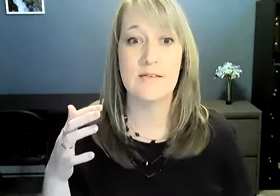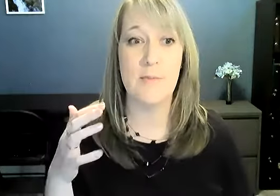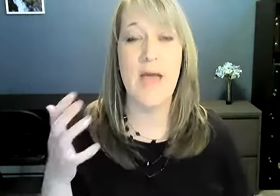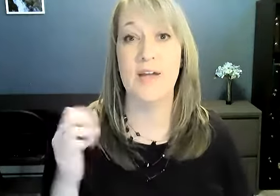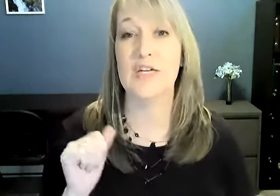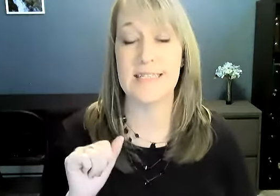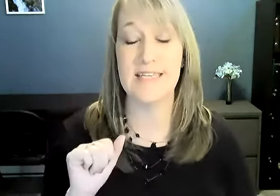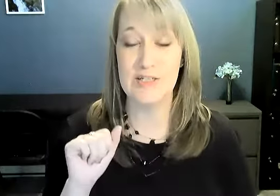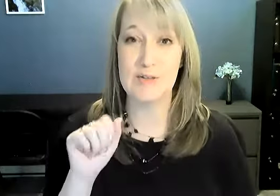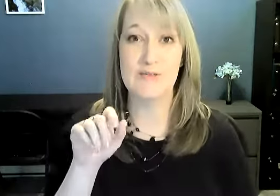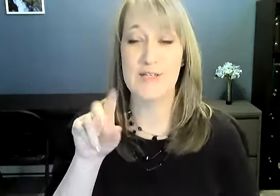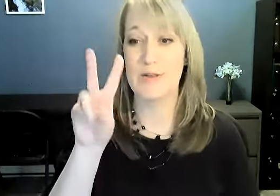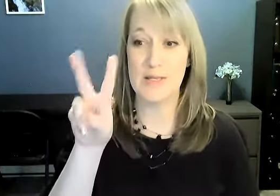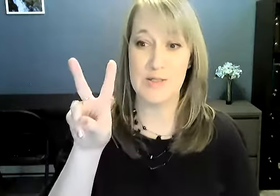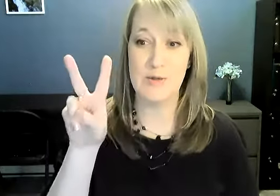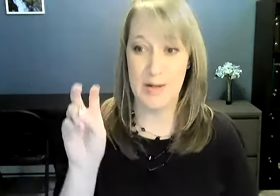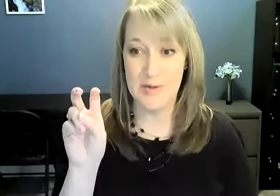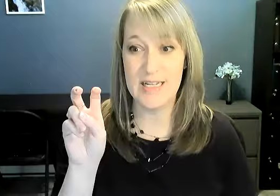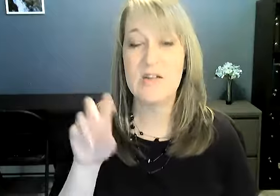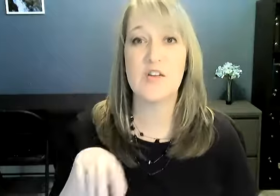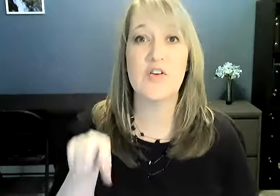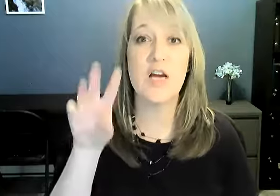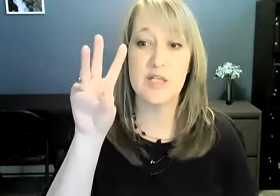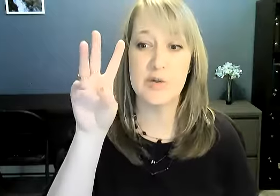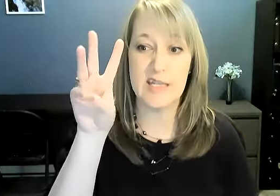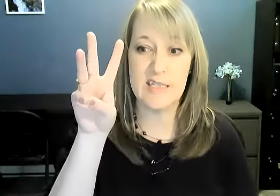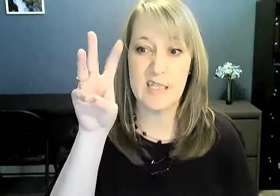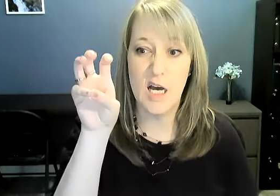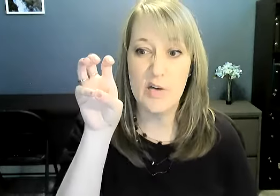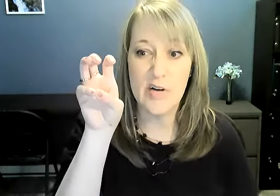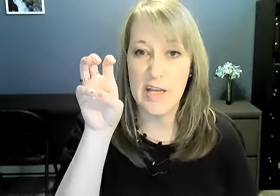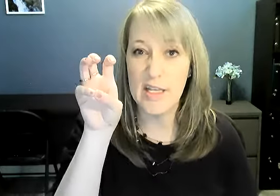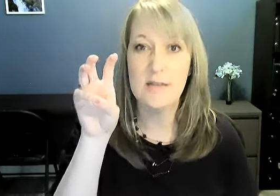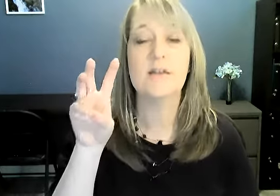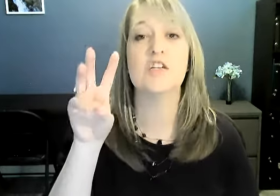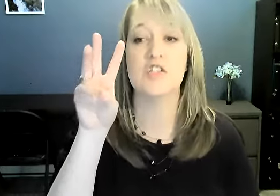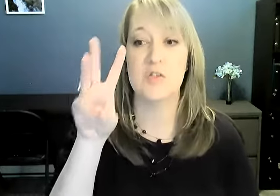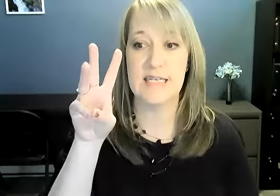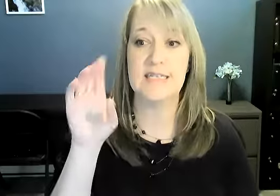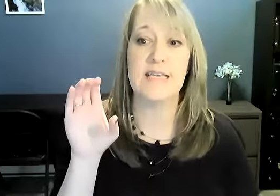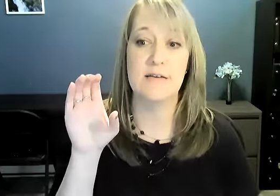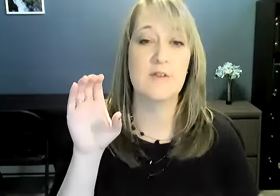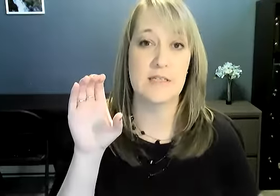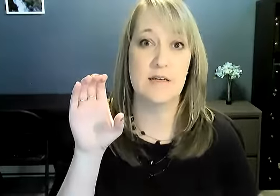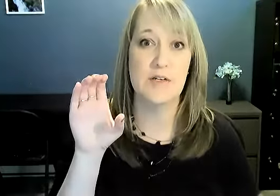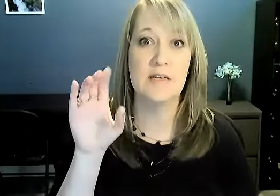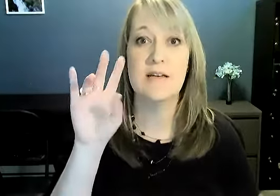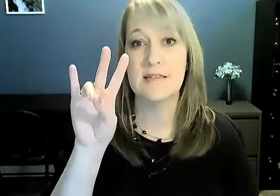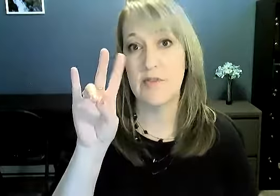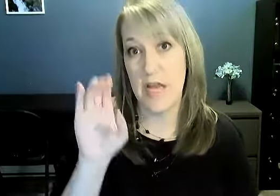that manner is conducive to doing that 200. So you're not going to do like 600, you just do 6C for 600,